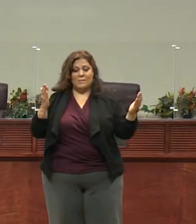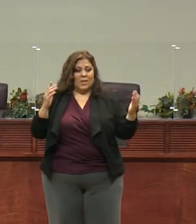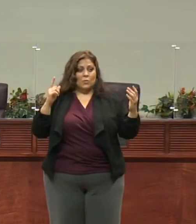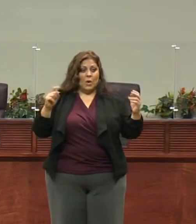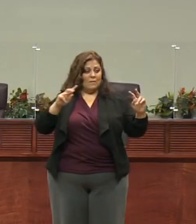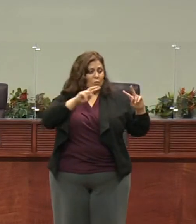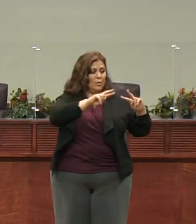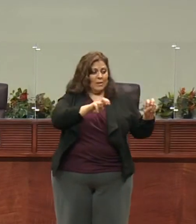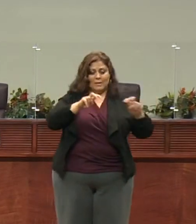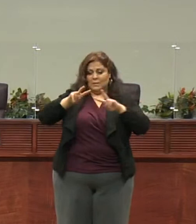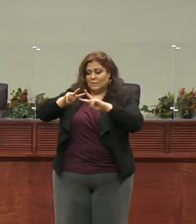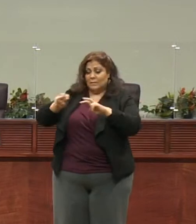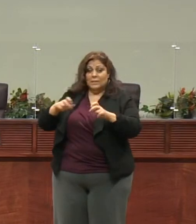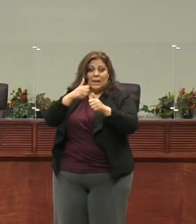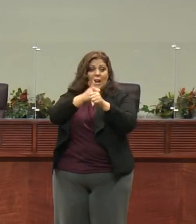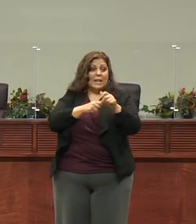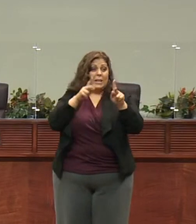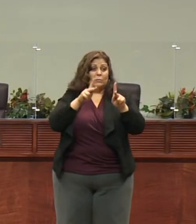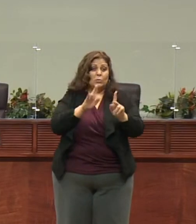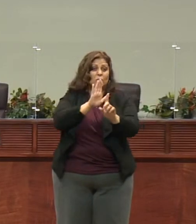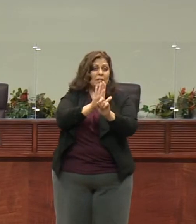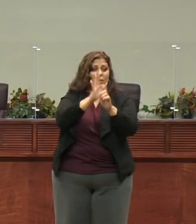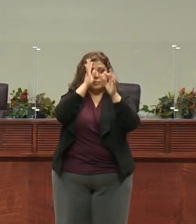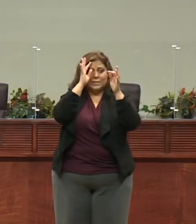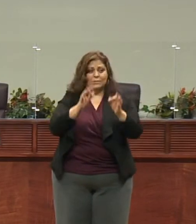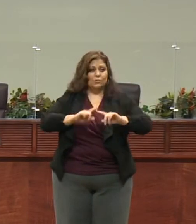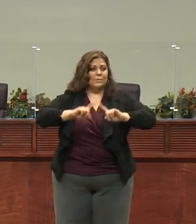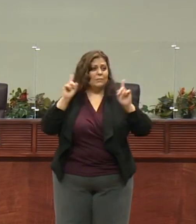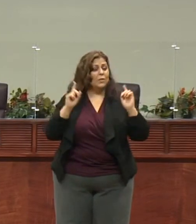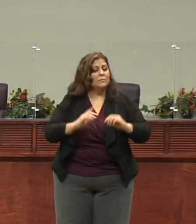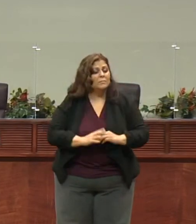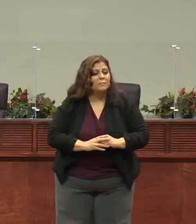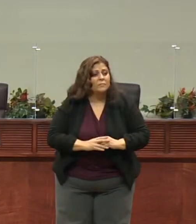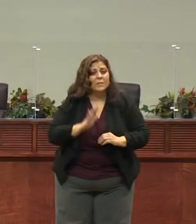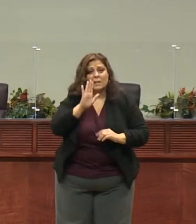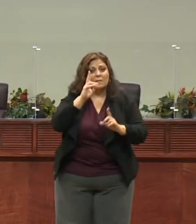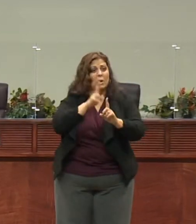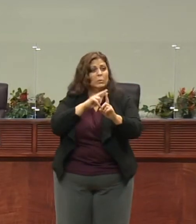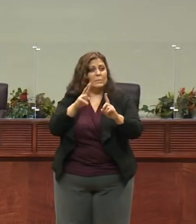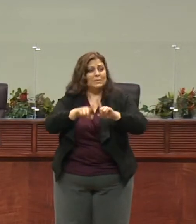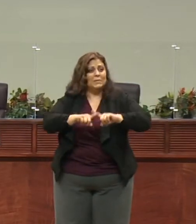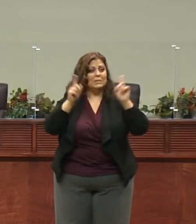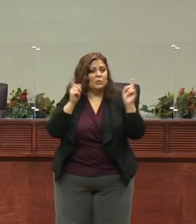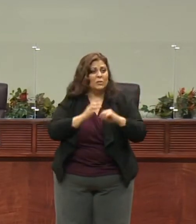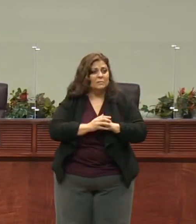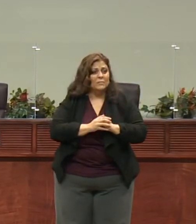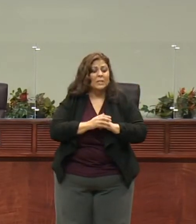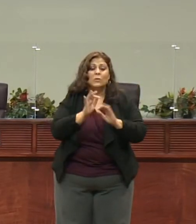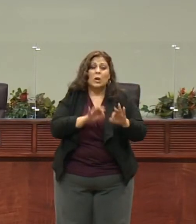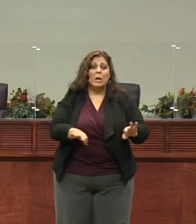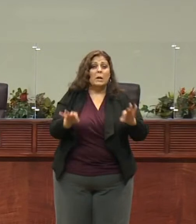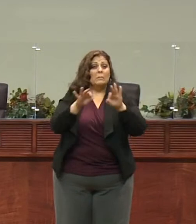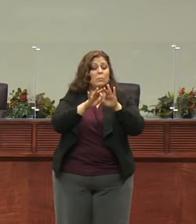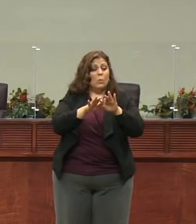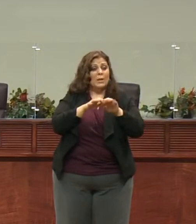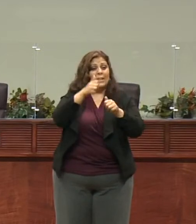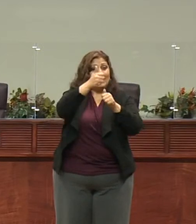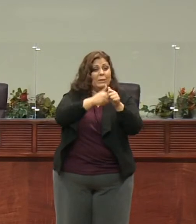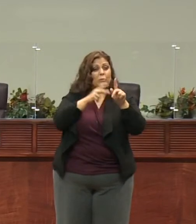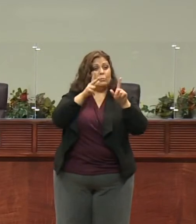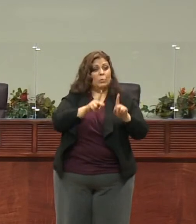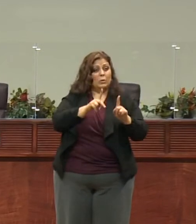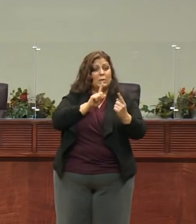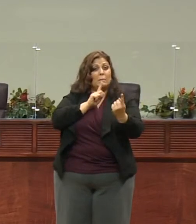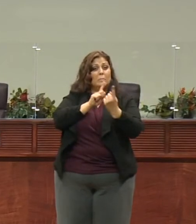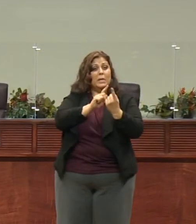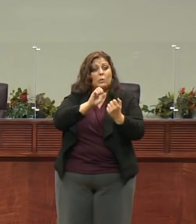and each person is different. That's why we encourage them to have that discussion with their doctors. I have to tell you,